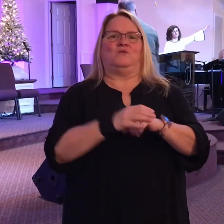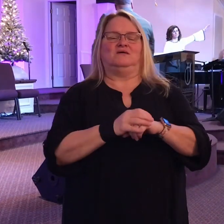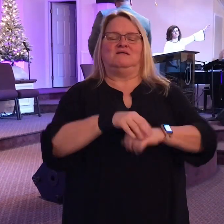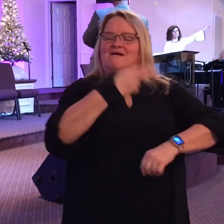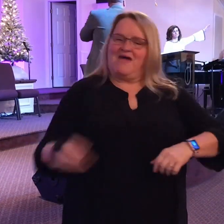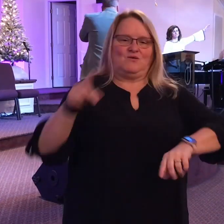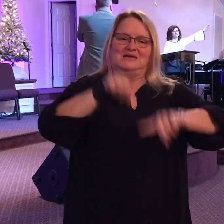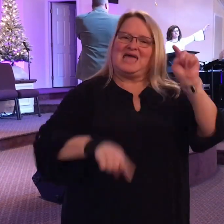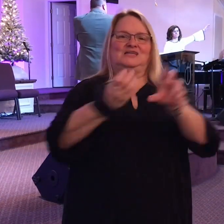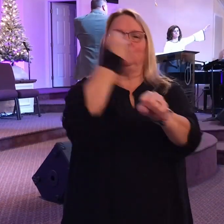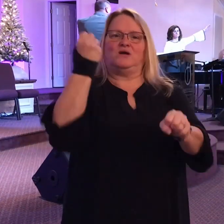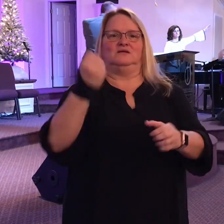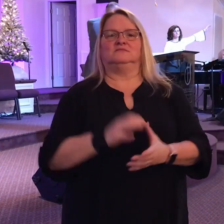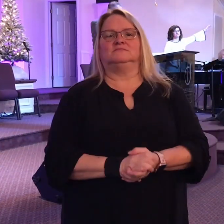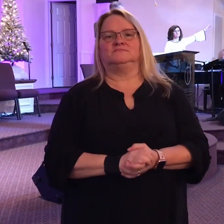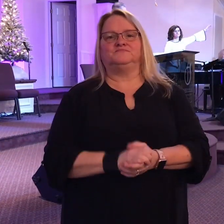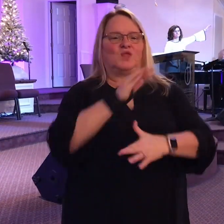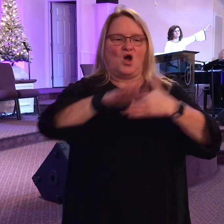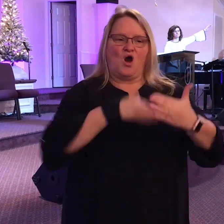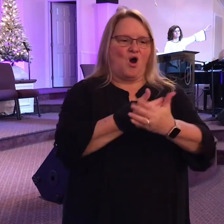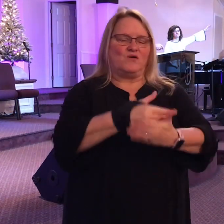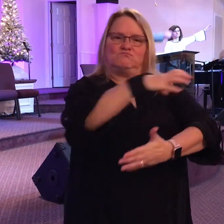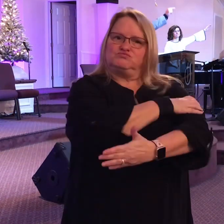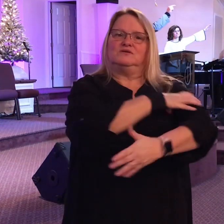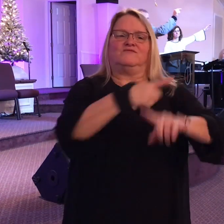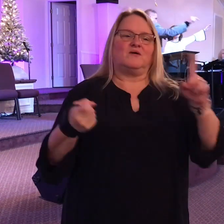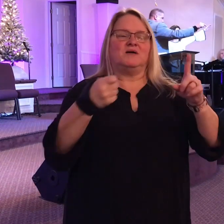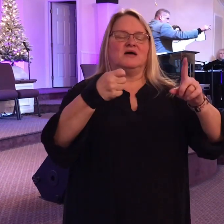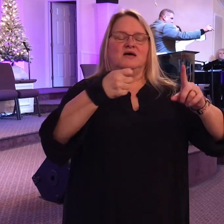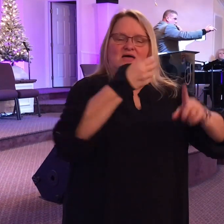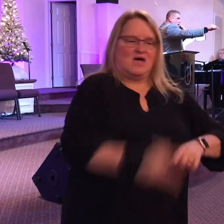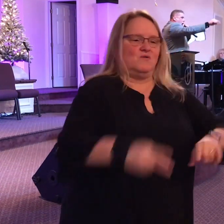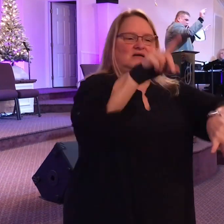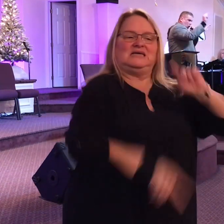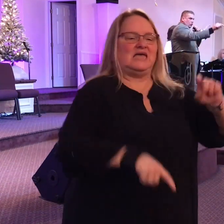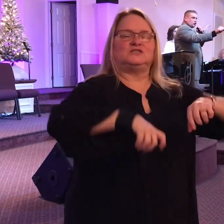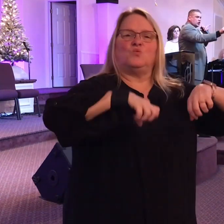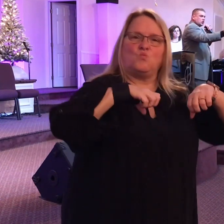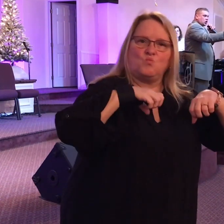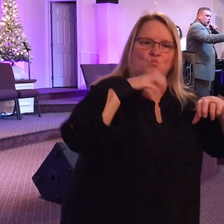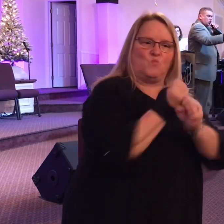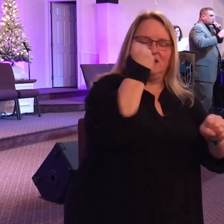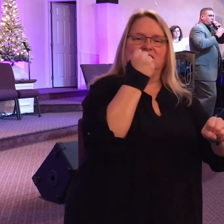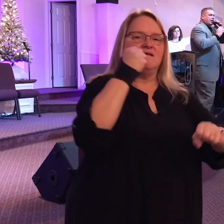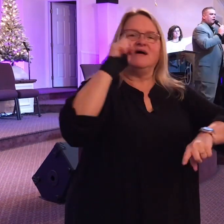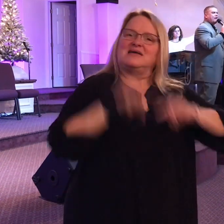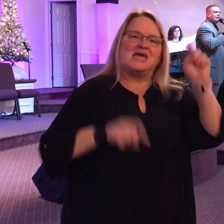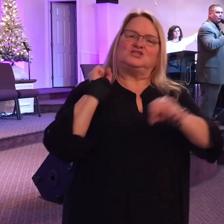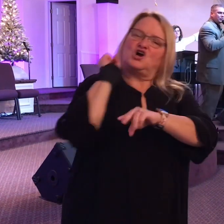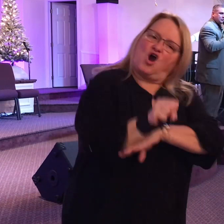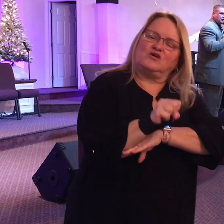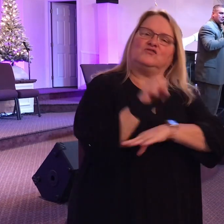win. Come on. All the powers of hell won't conquer a church who's ready